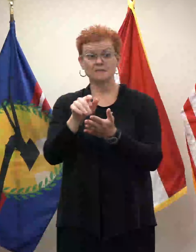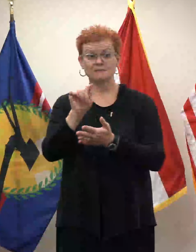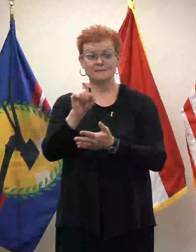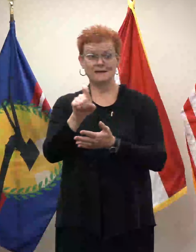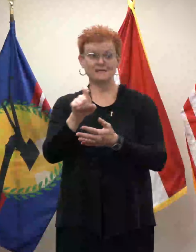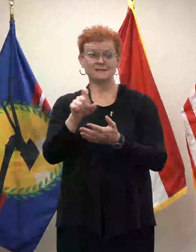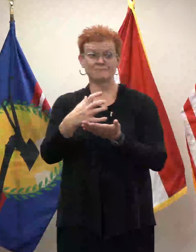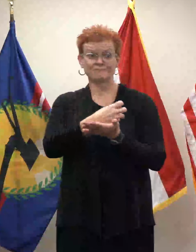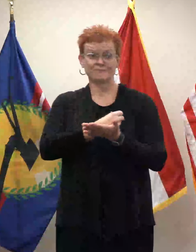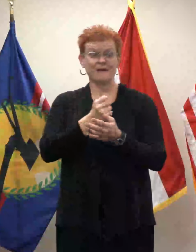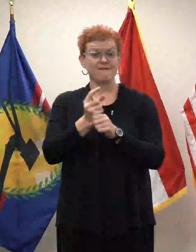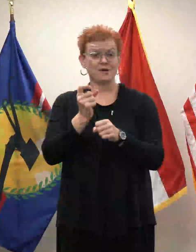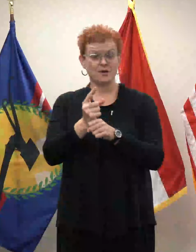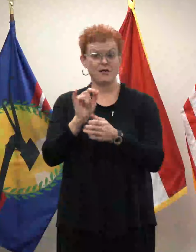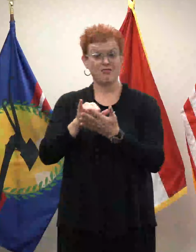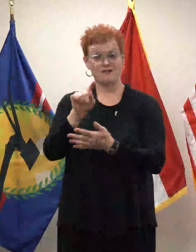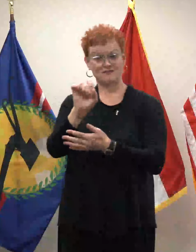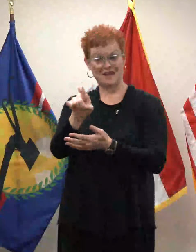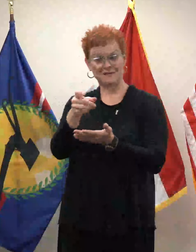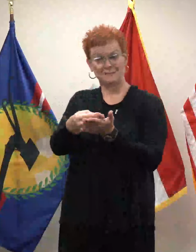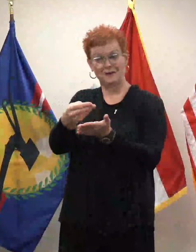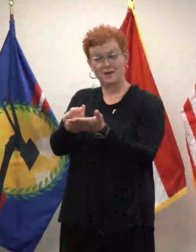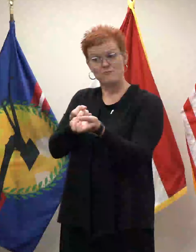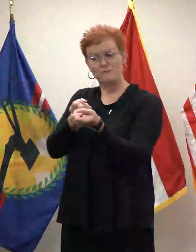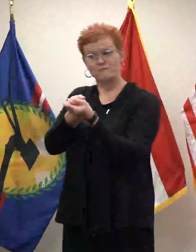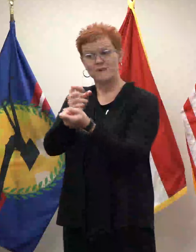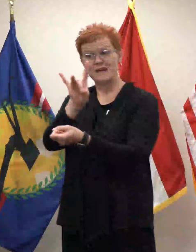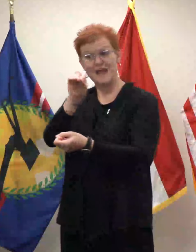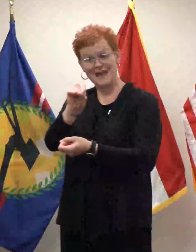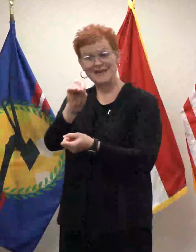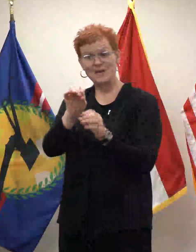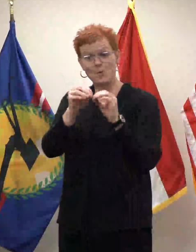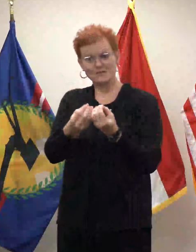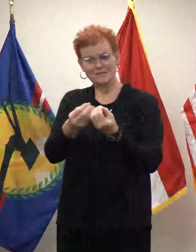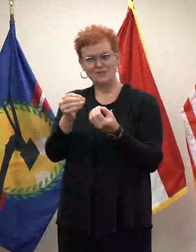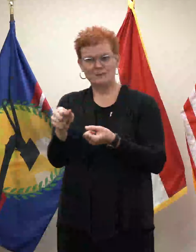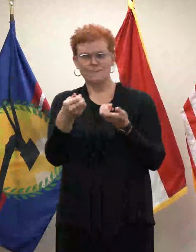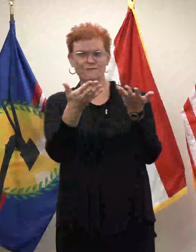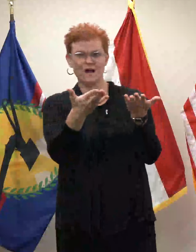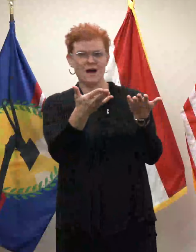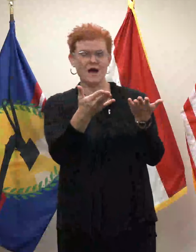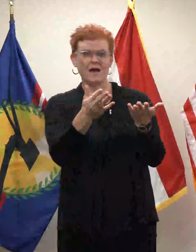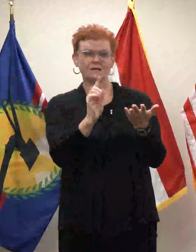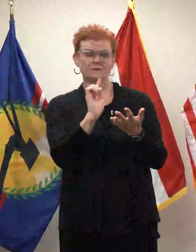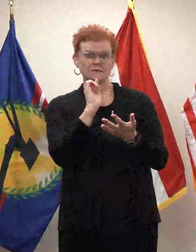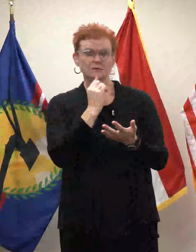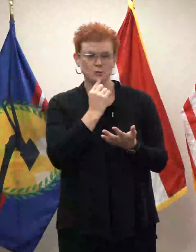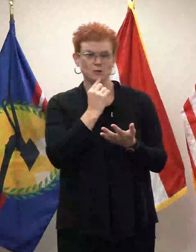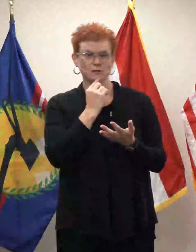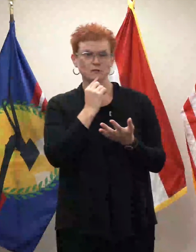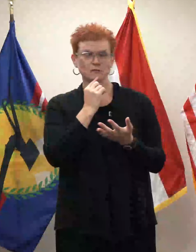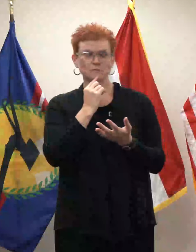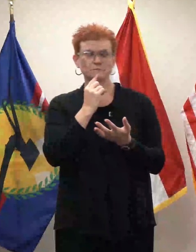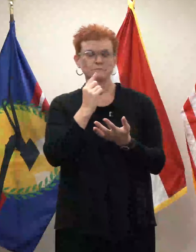year. And those tax dollars go to fund more than 80 organizations who all provide crucial mental health services to